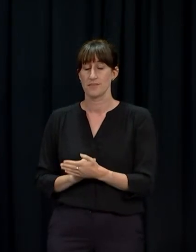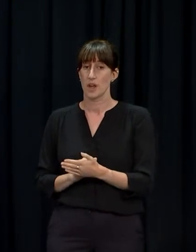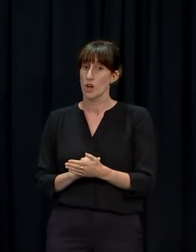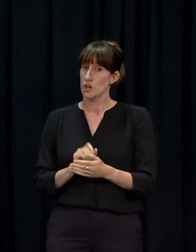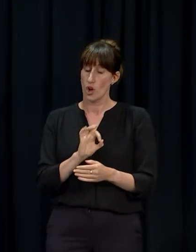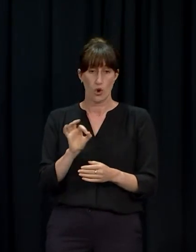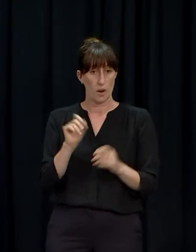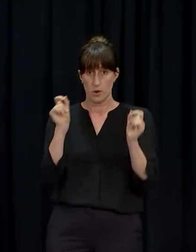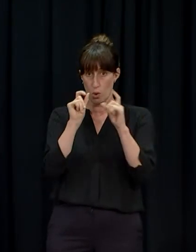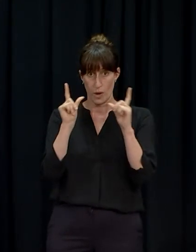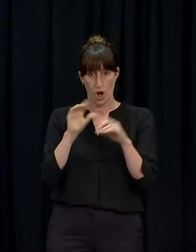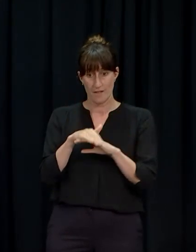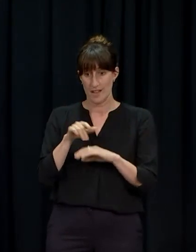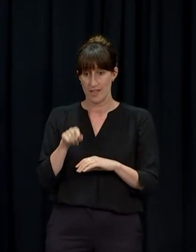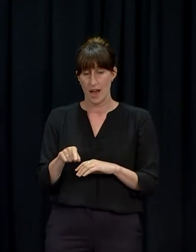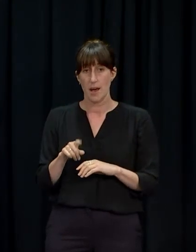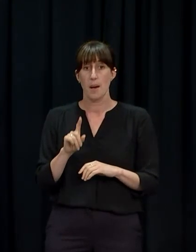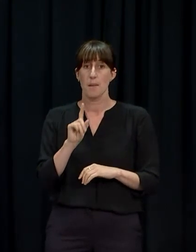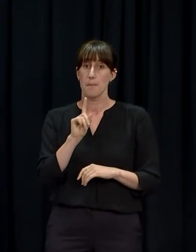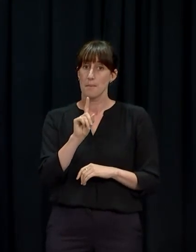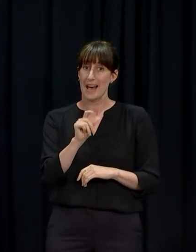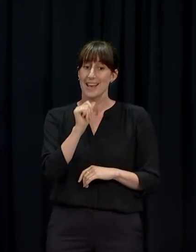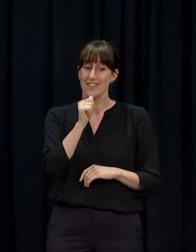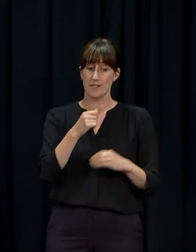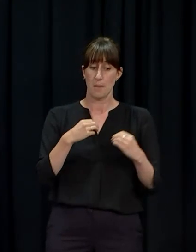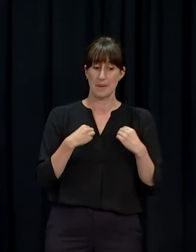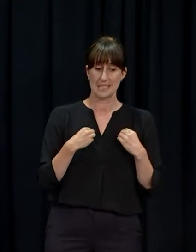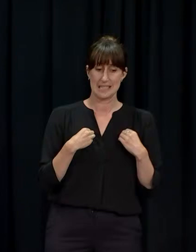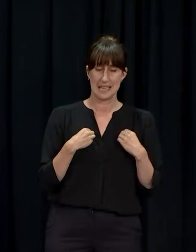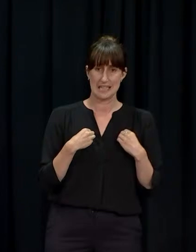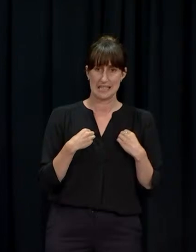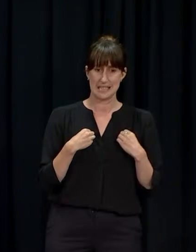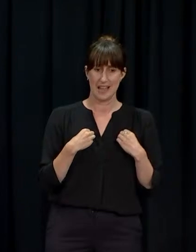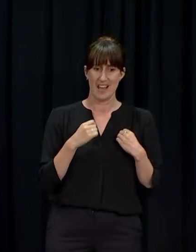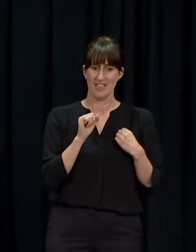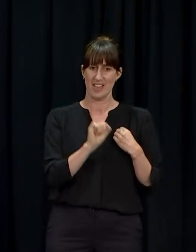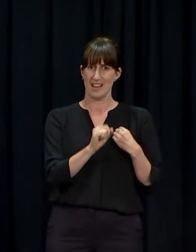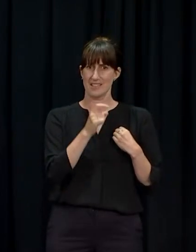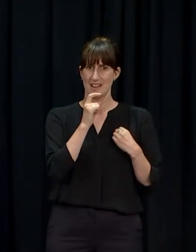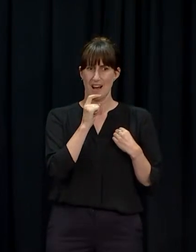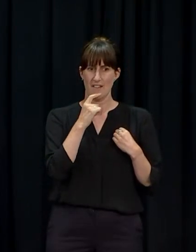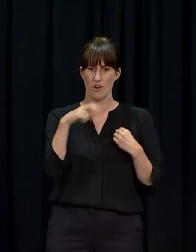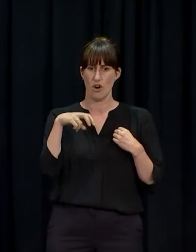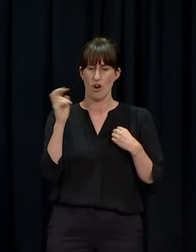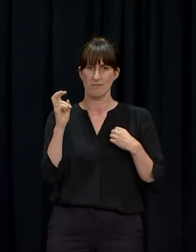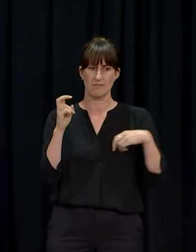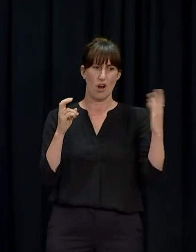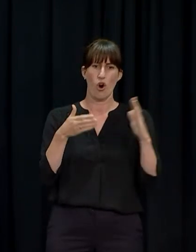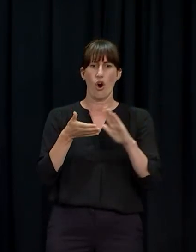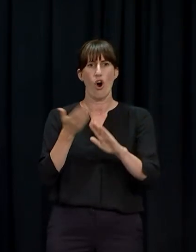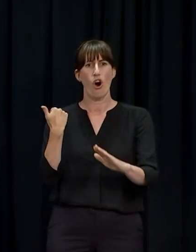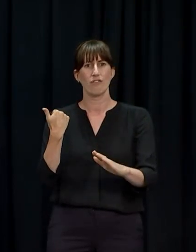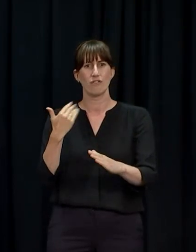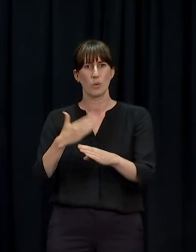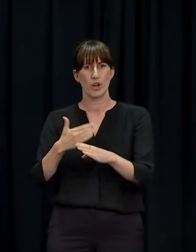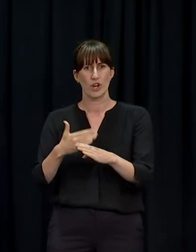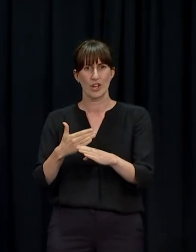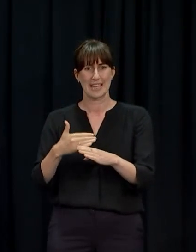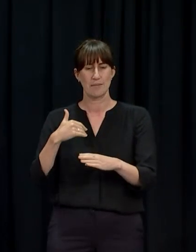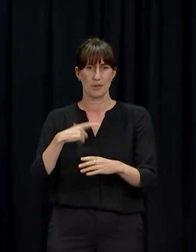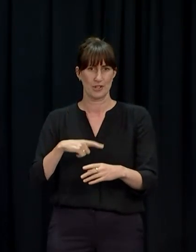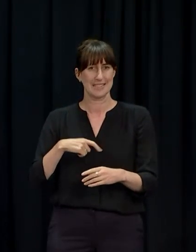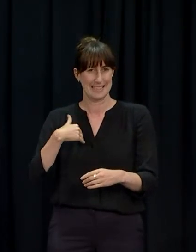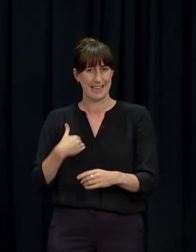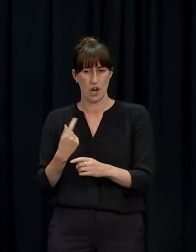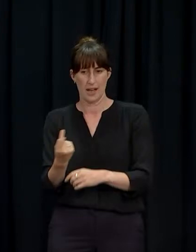provide financial support to businesses that have workers that need to isolate. And in addition, the plan we've